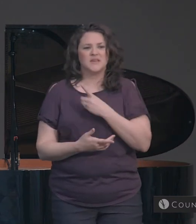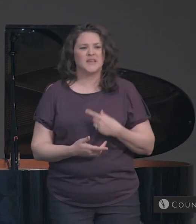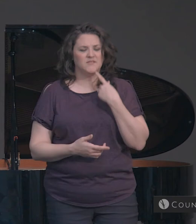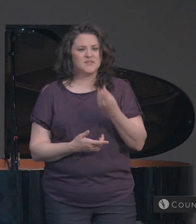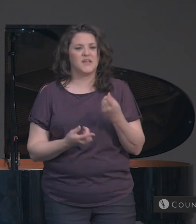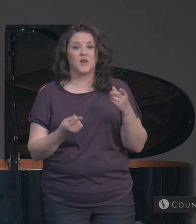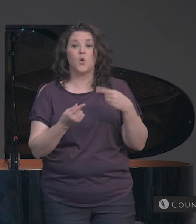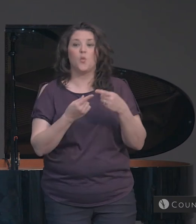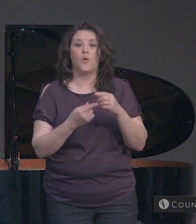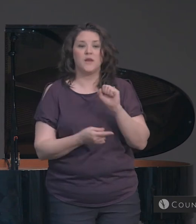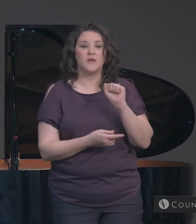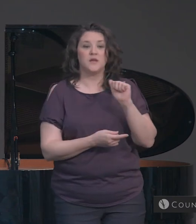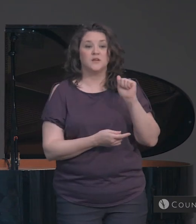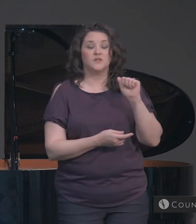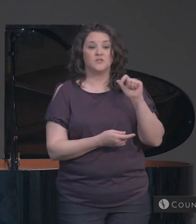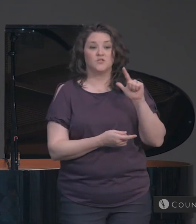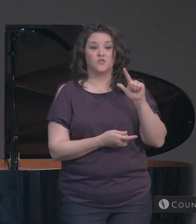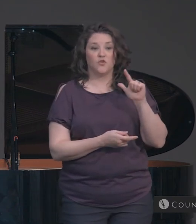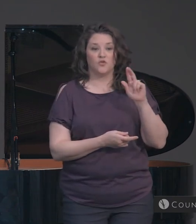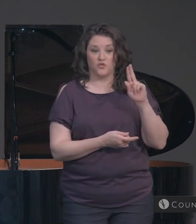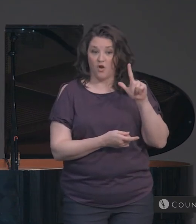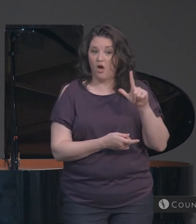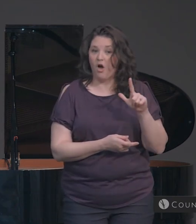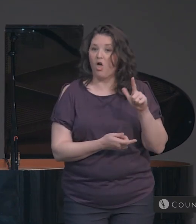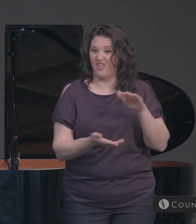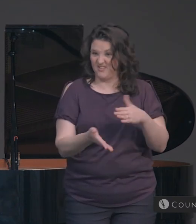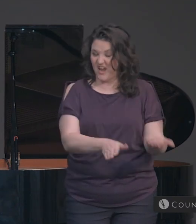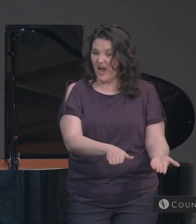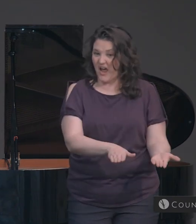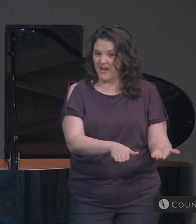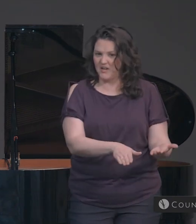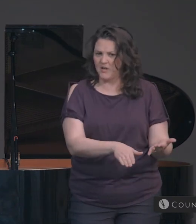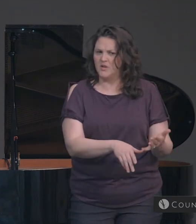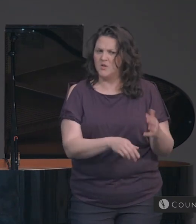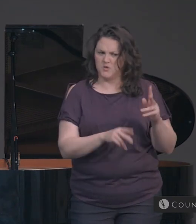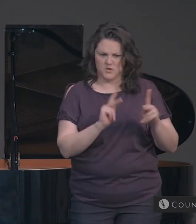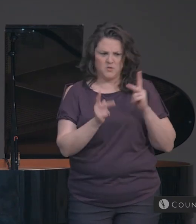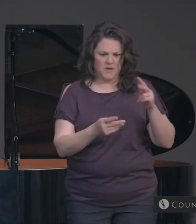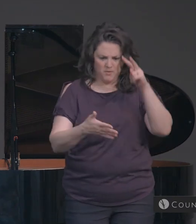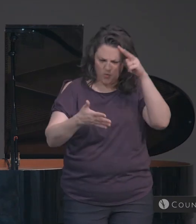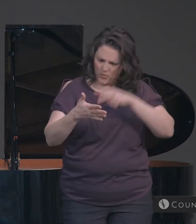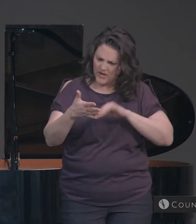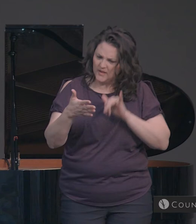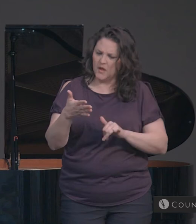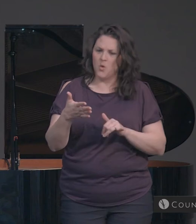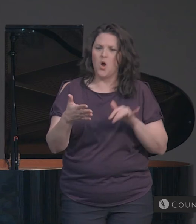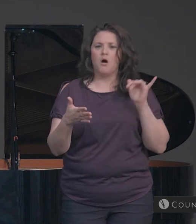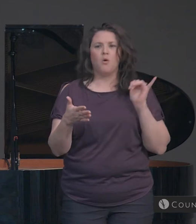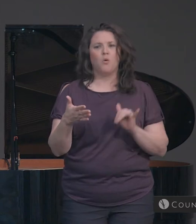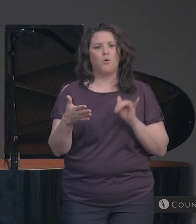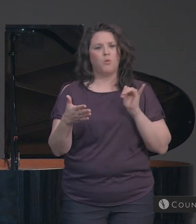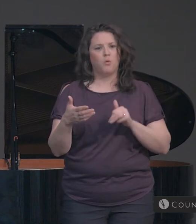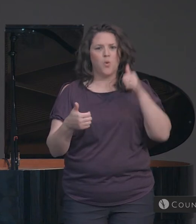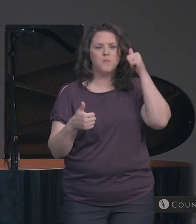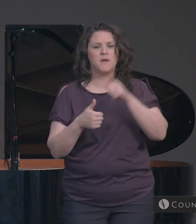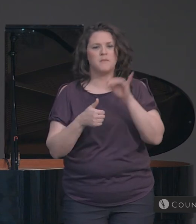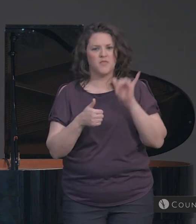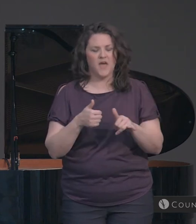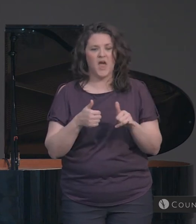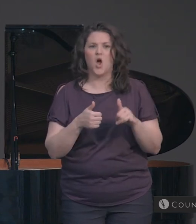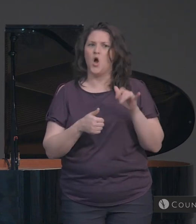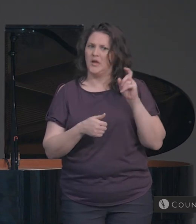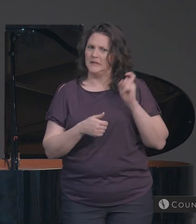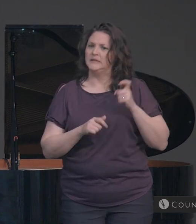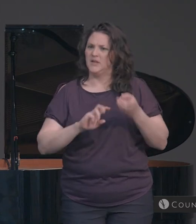Saul. And it's a very poignant reminder to those who are reading this book, those who are hearing this prophecy, that they need to